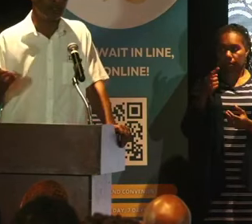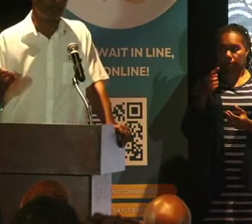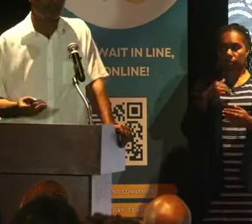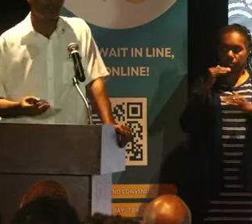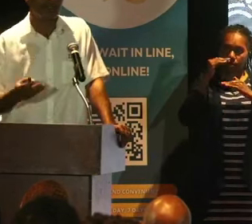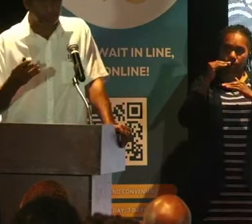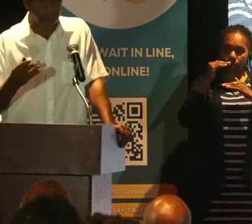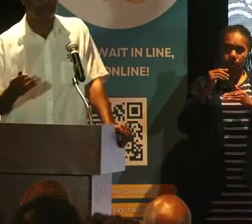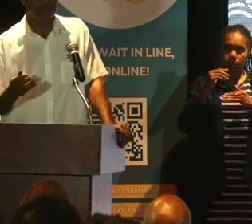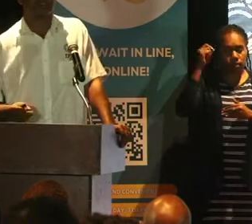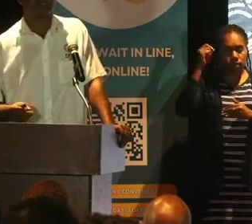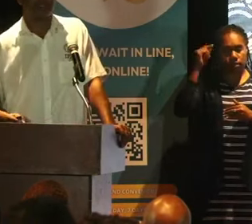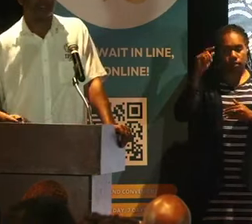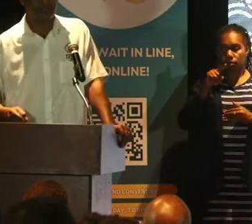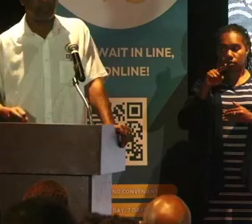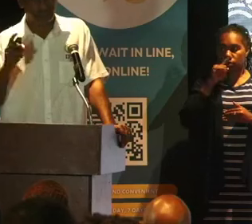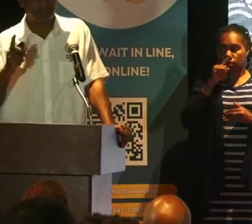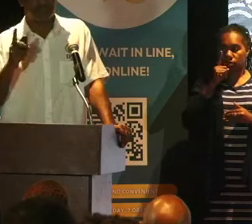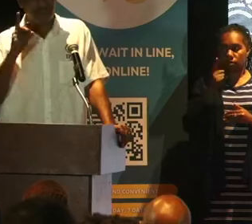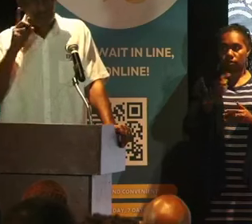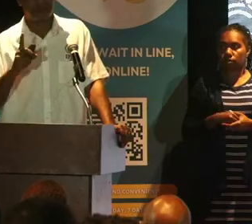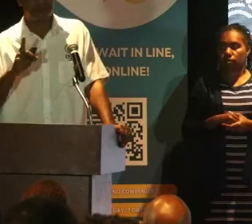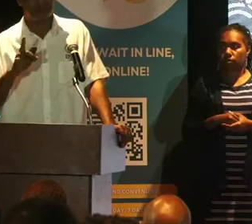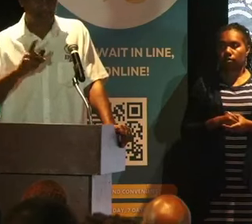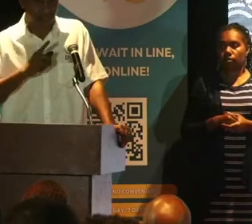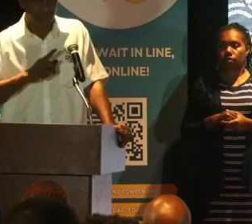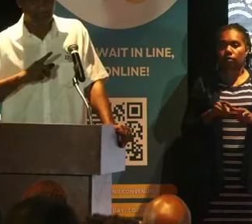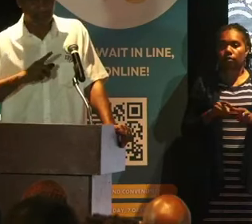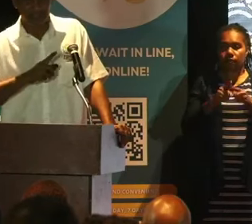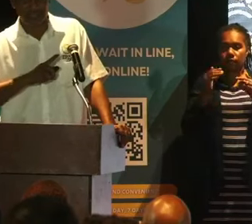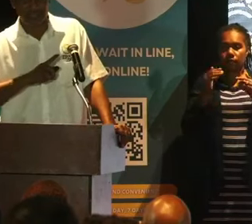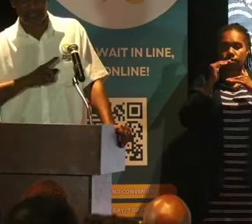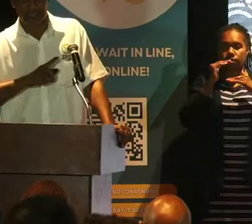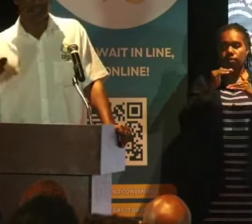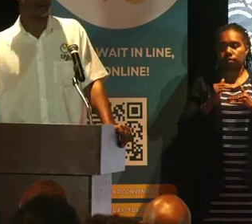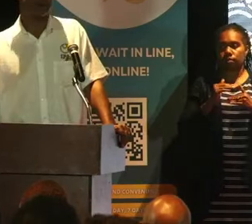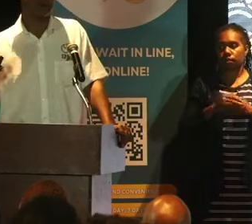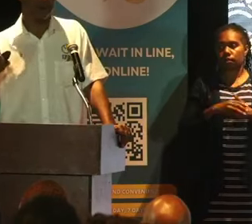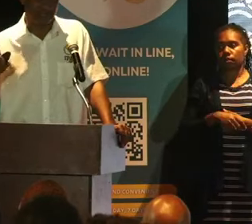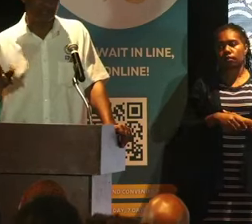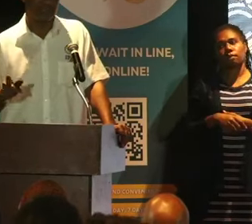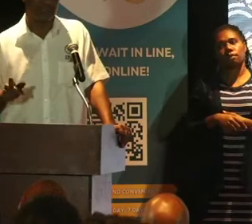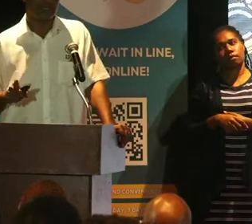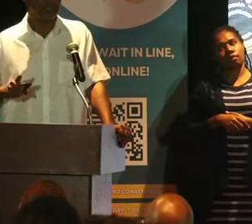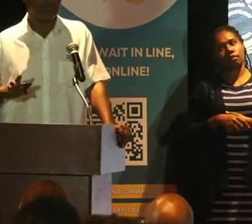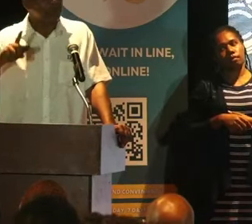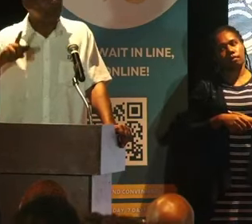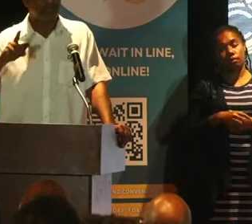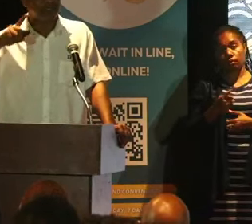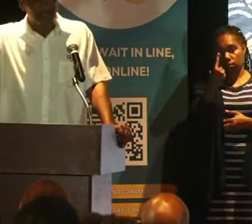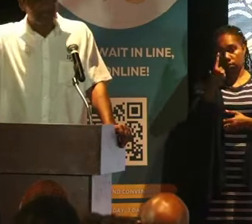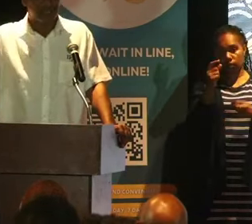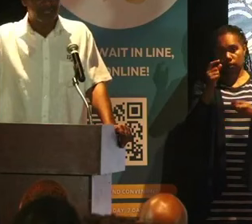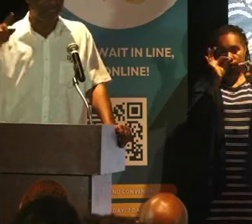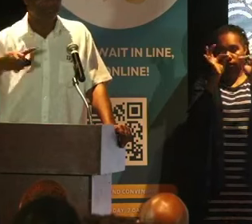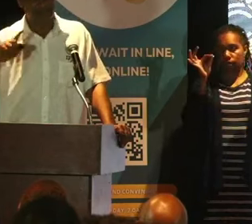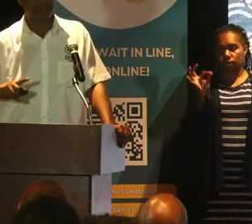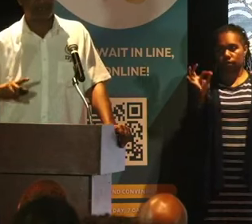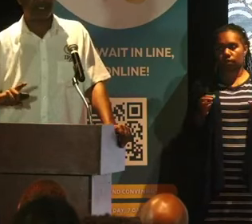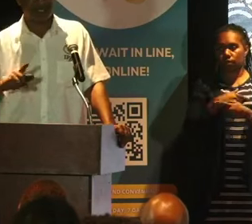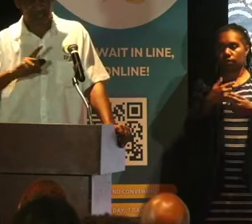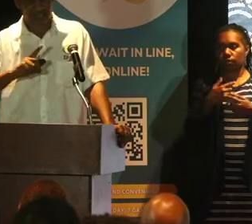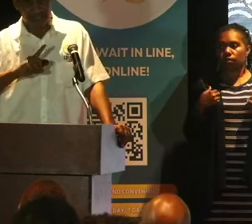So we do appreciate that. But it is the one form that every businesses, companies will fill, be it big